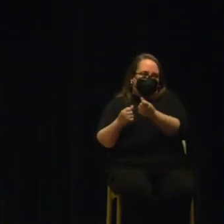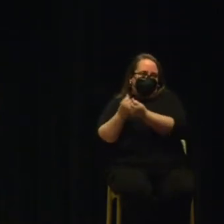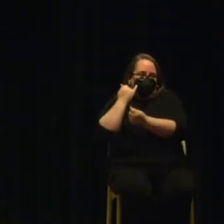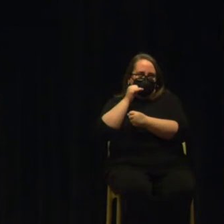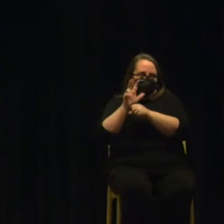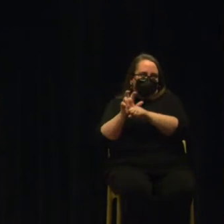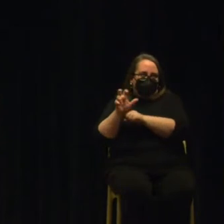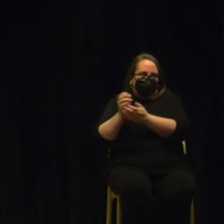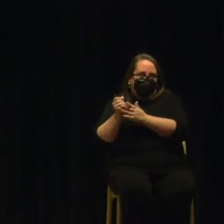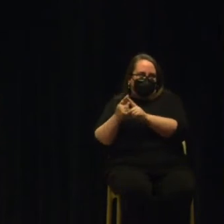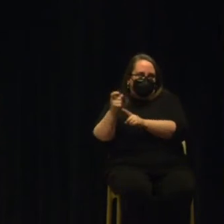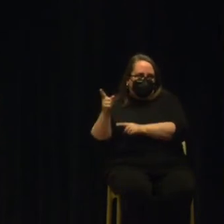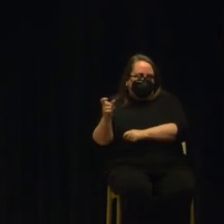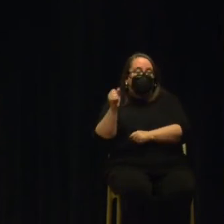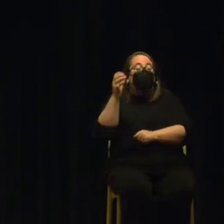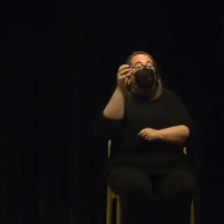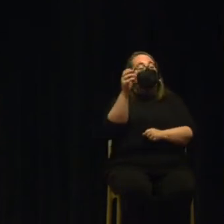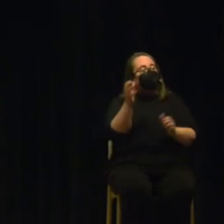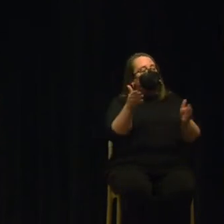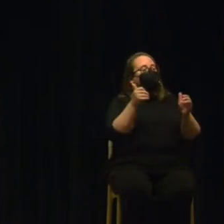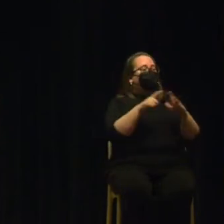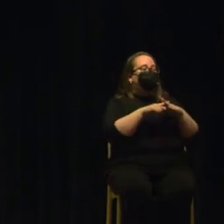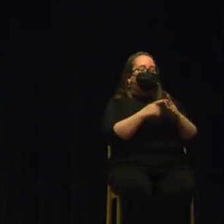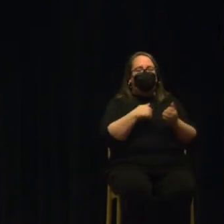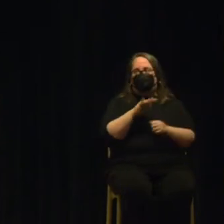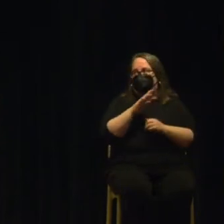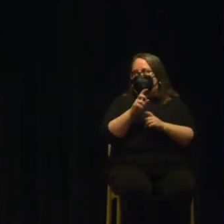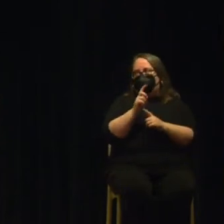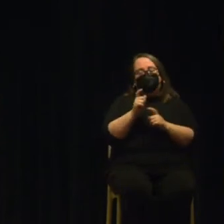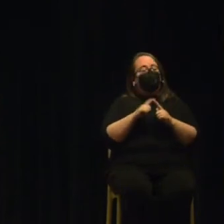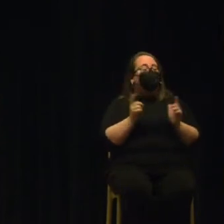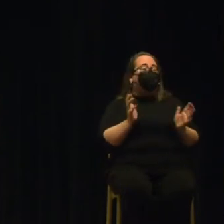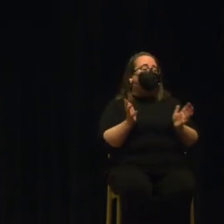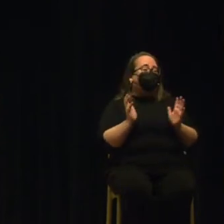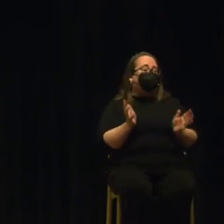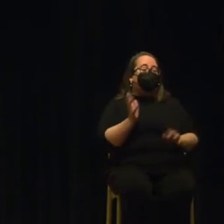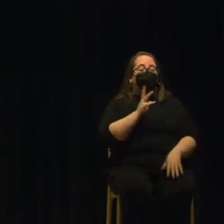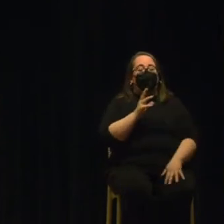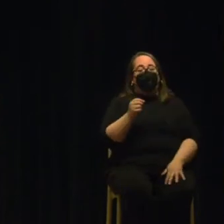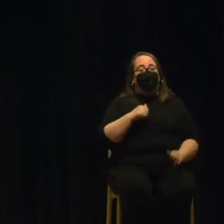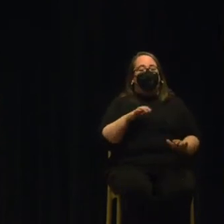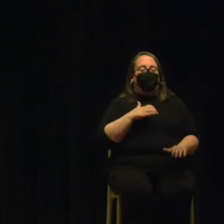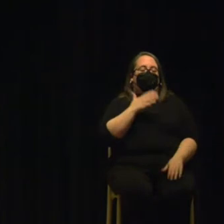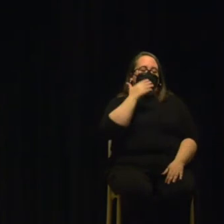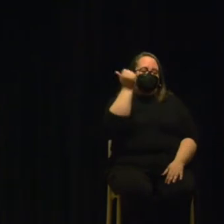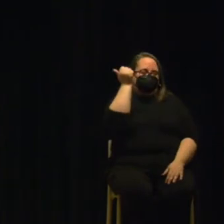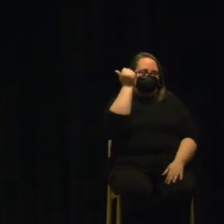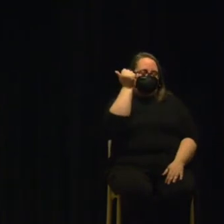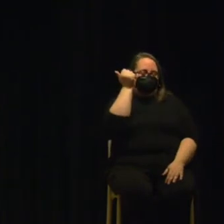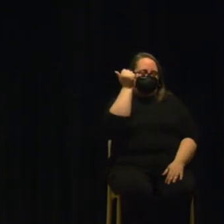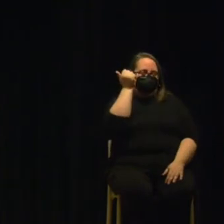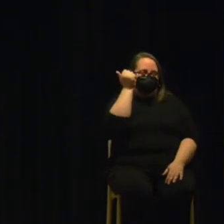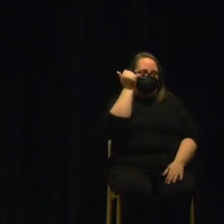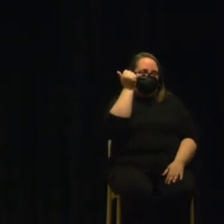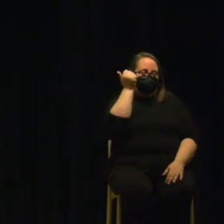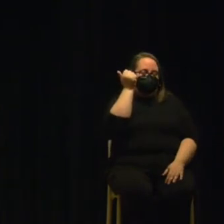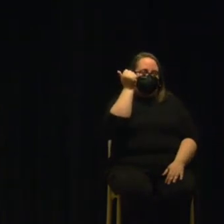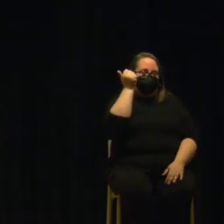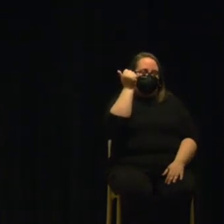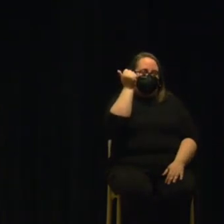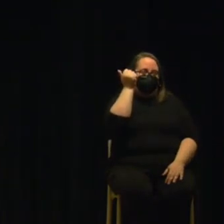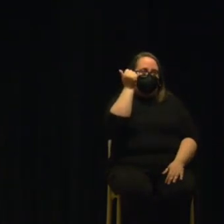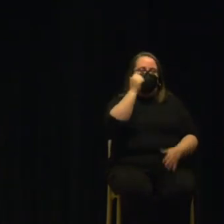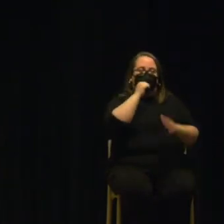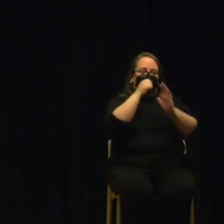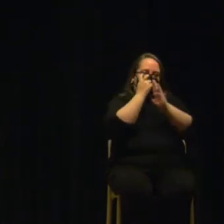All right. So let's get this thing going. We got 45 minutes to chat. I'm going to do my very best to not take this into all the